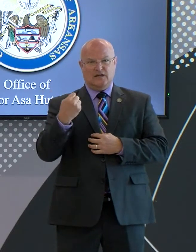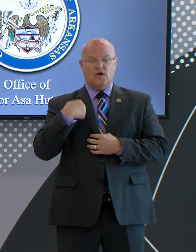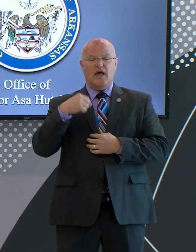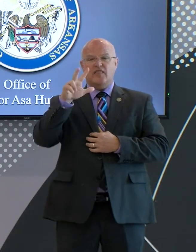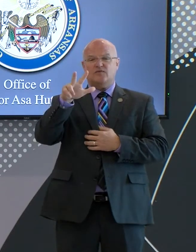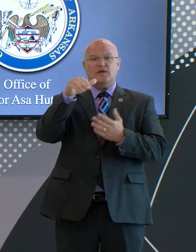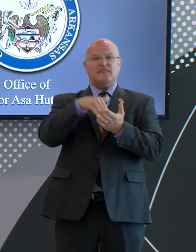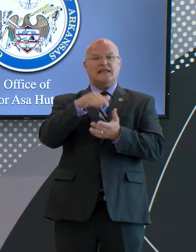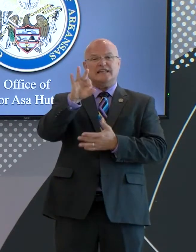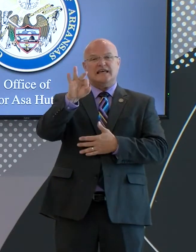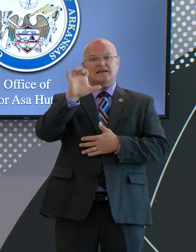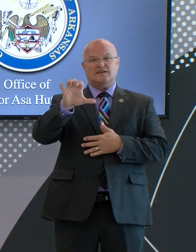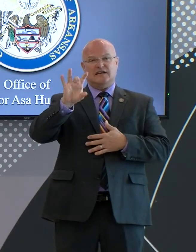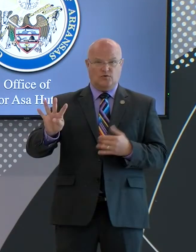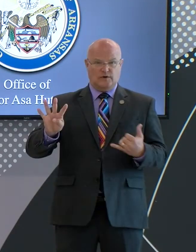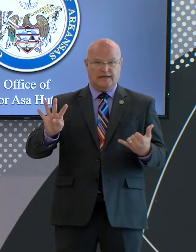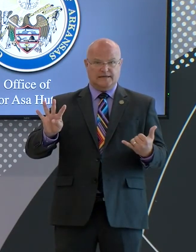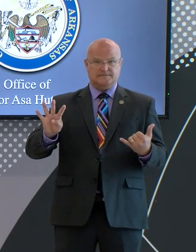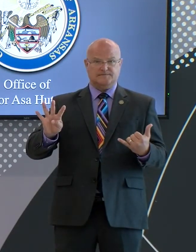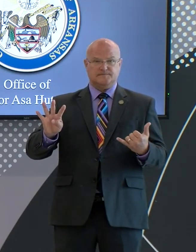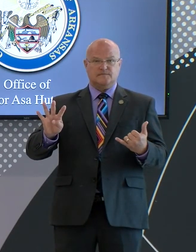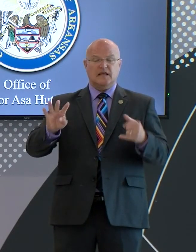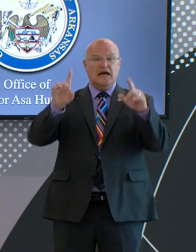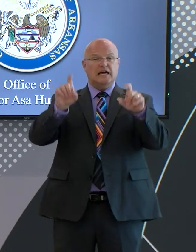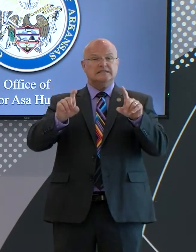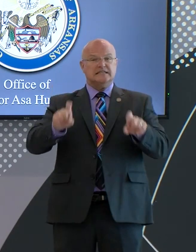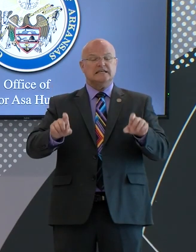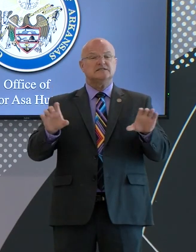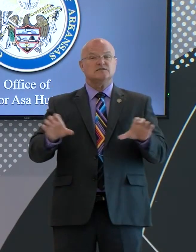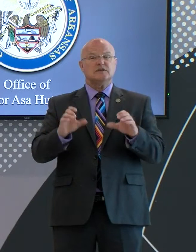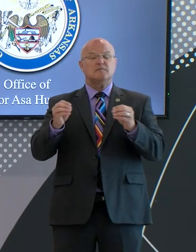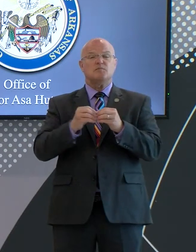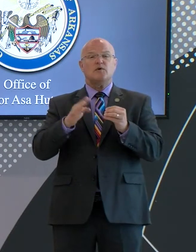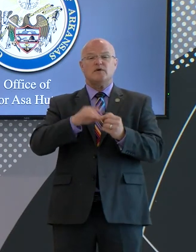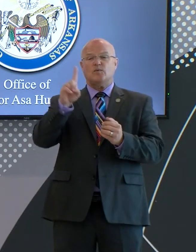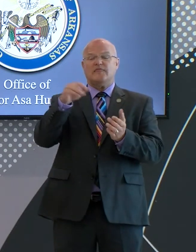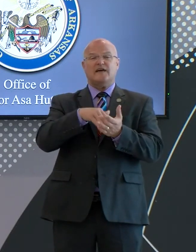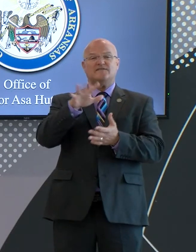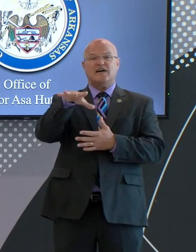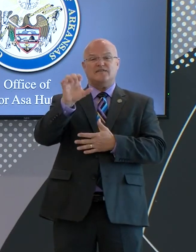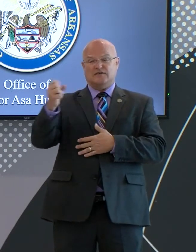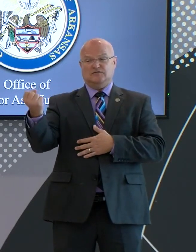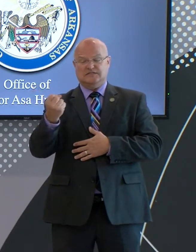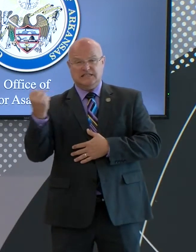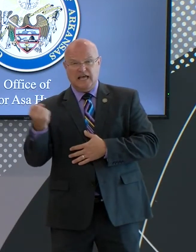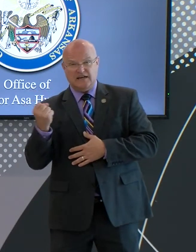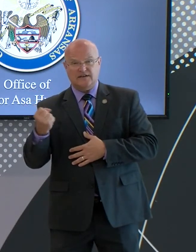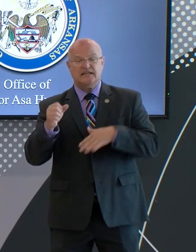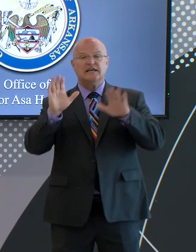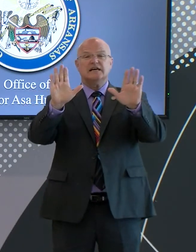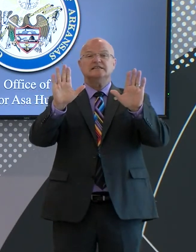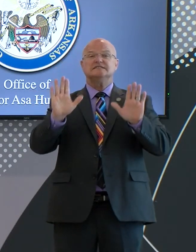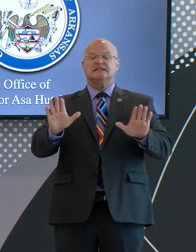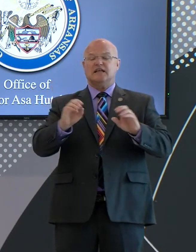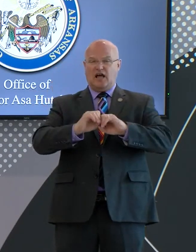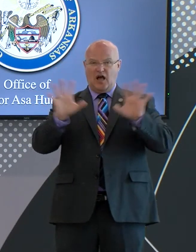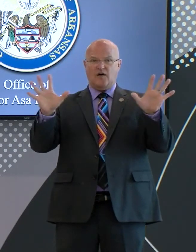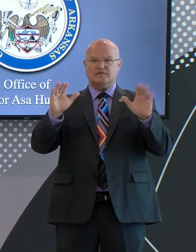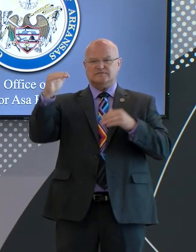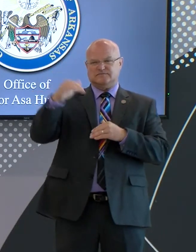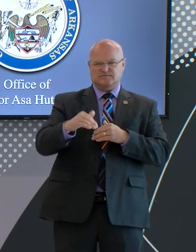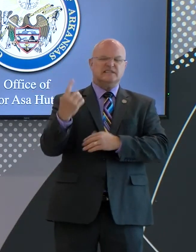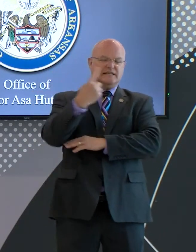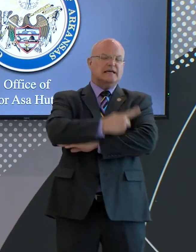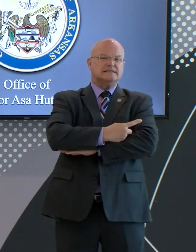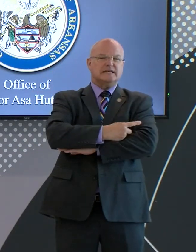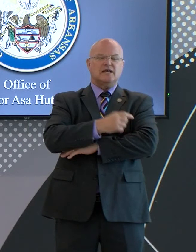had 3,984 cases. Our testing, we did over 1,500 tests on Saturday, and on Sunday, obviously a down